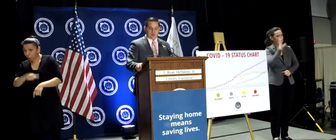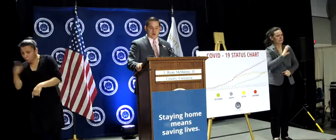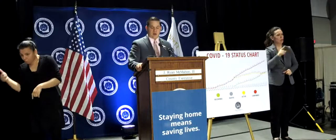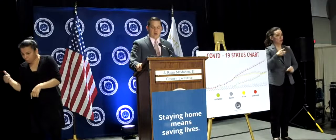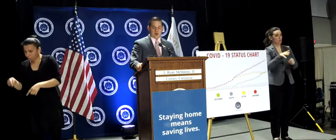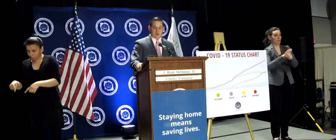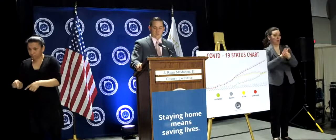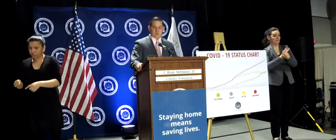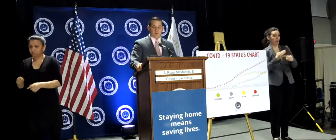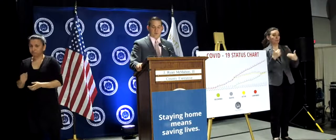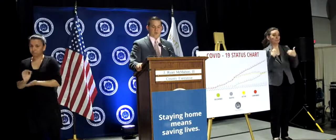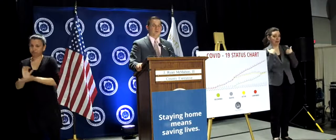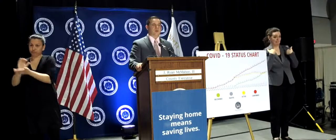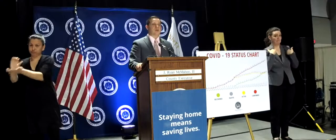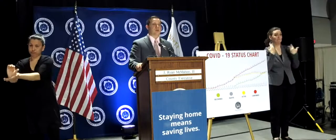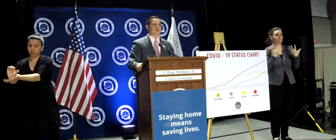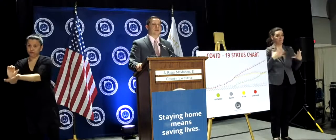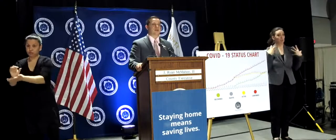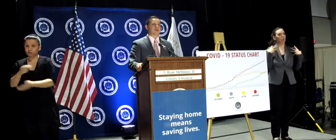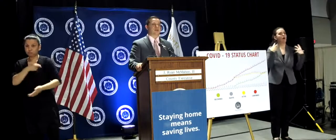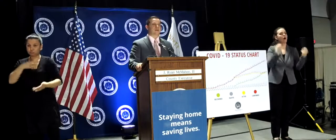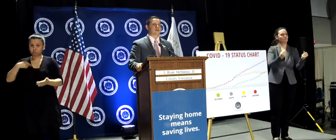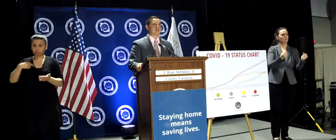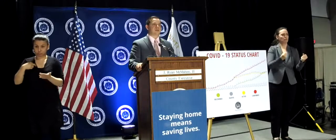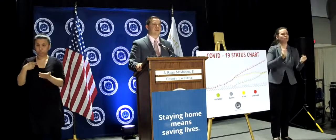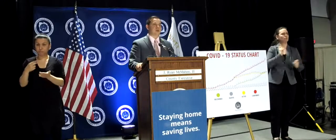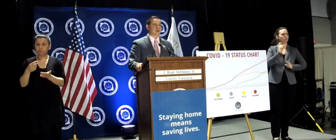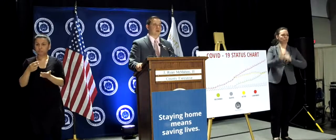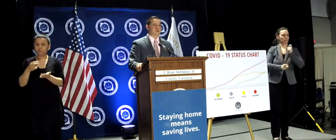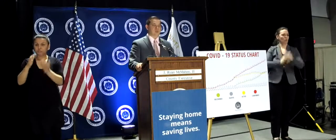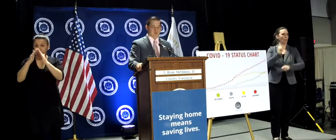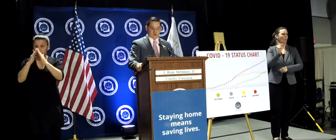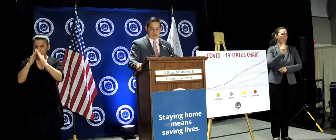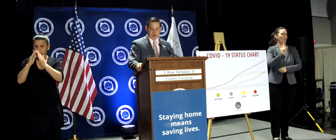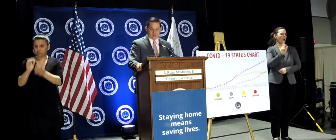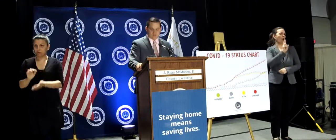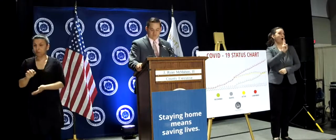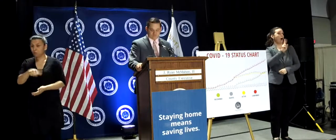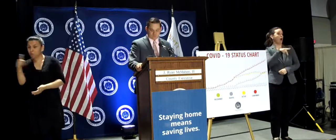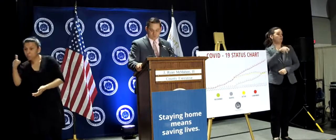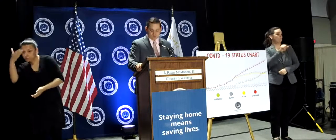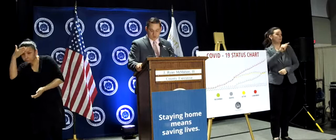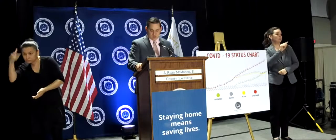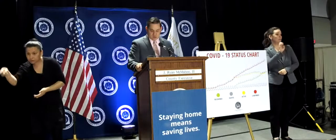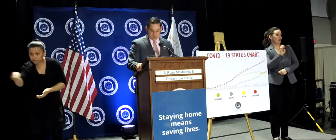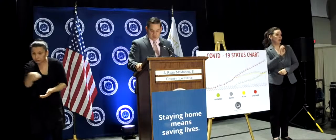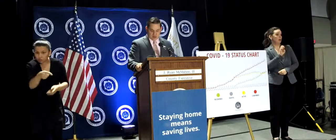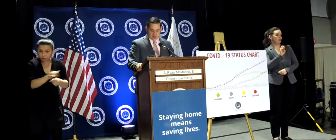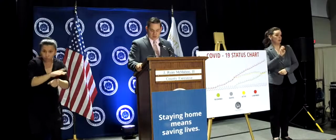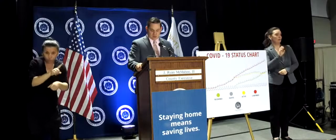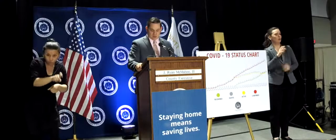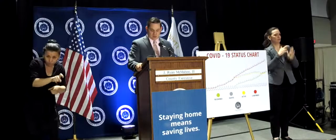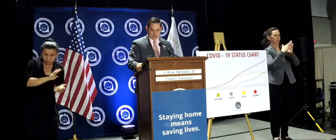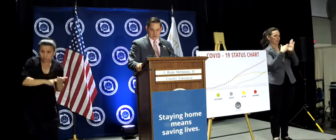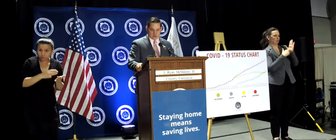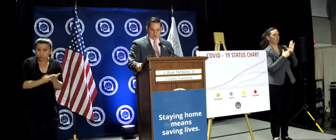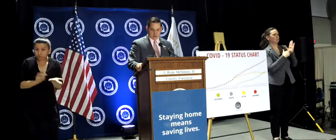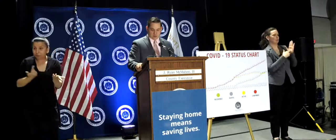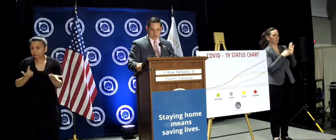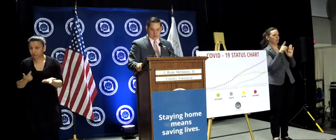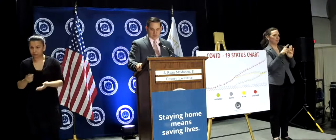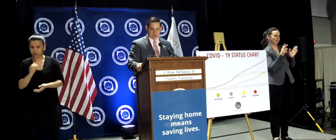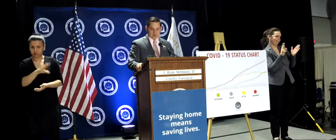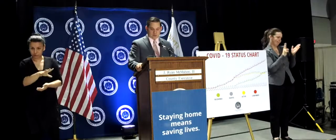register for this potentially life-saving research effort. Again, I'm going to go through